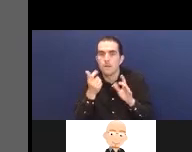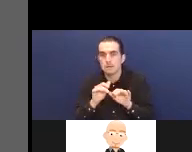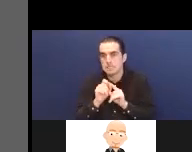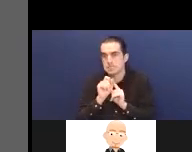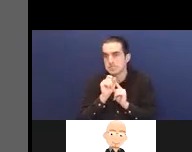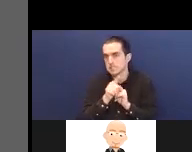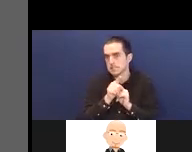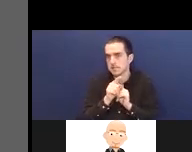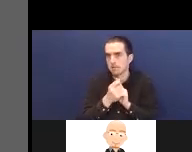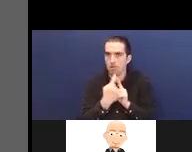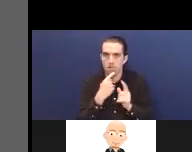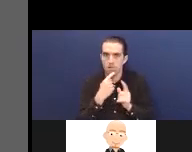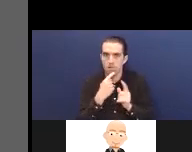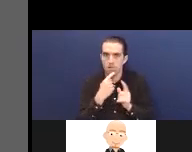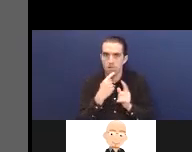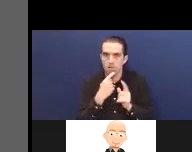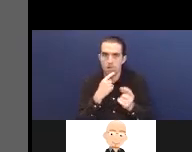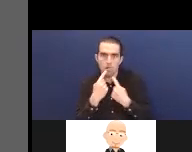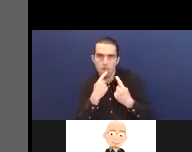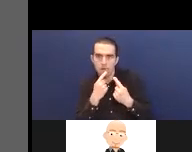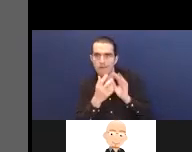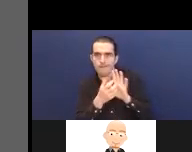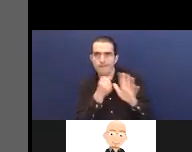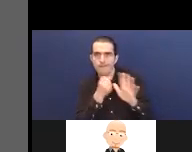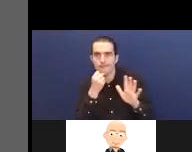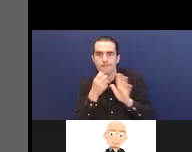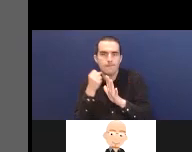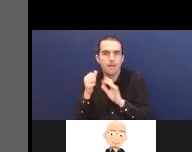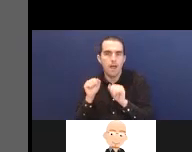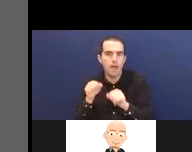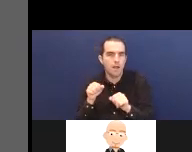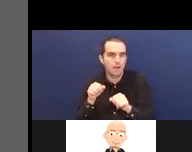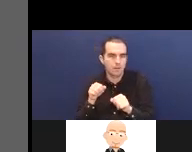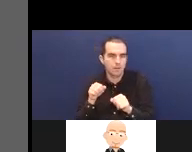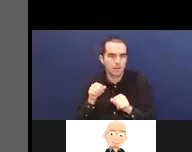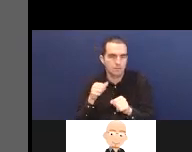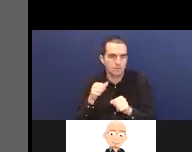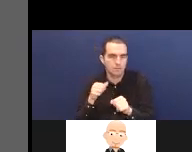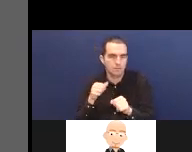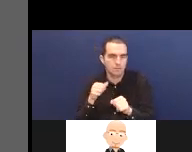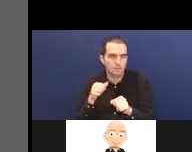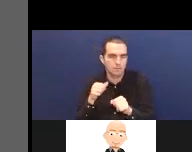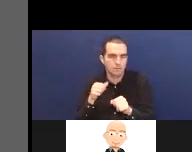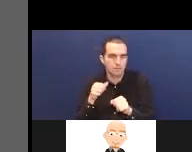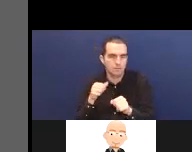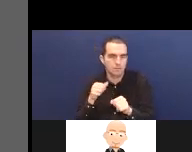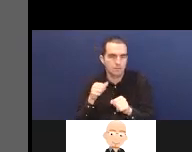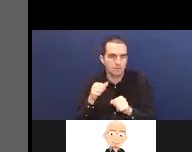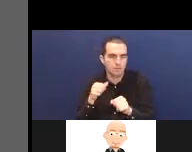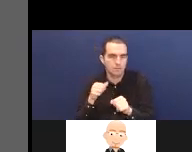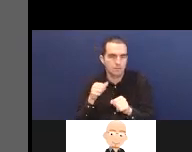prevent them or to give them enough information about the risks of being online.